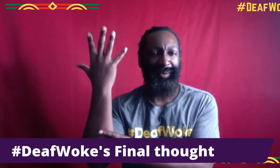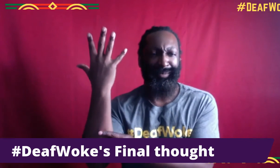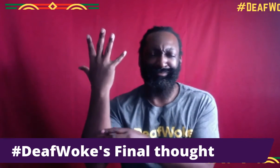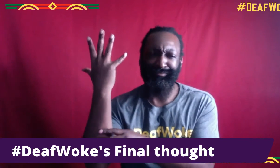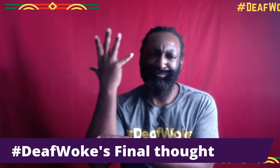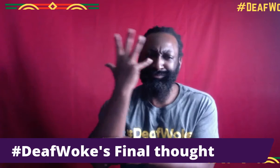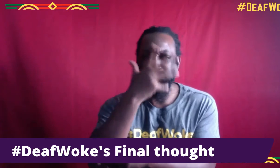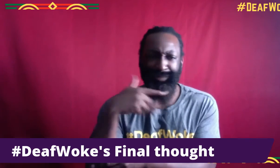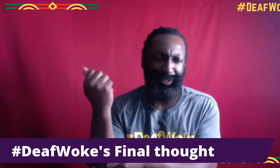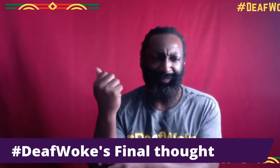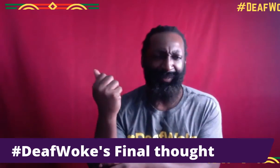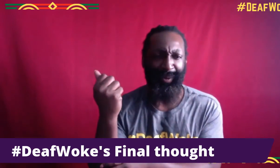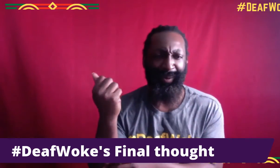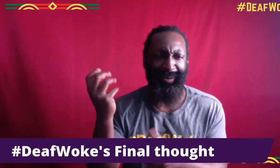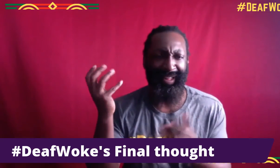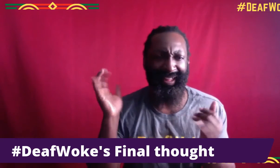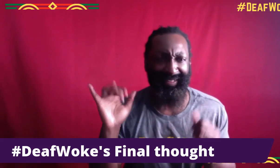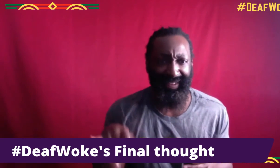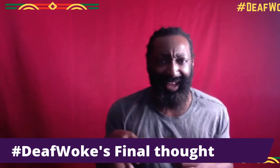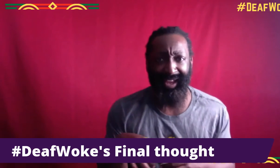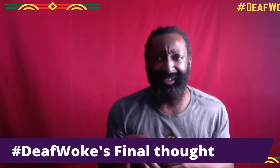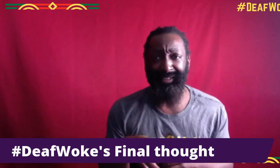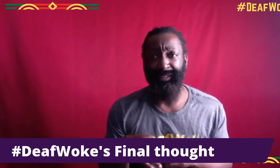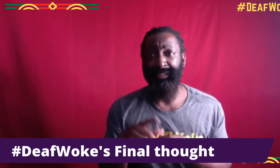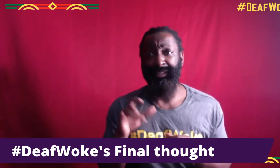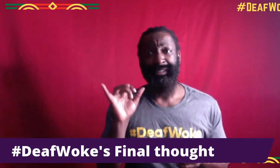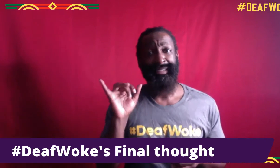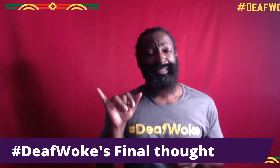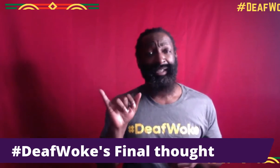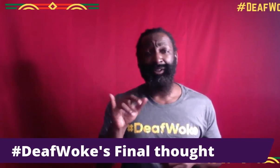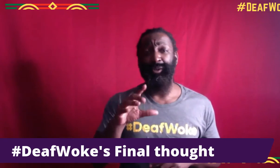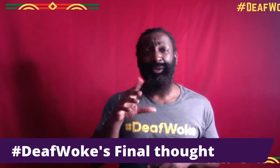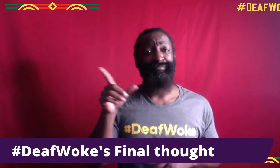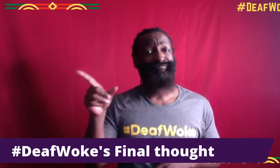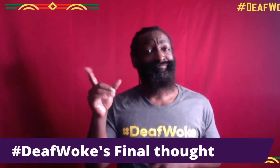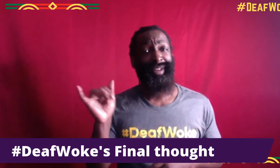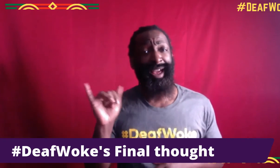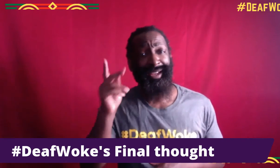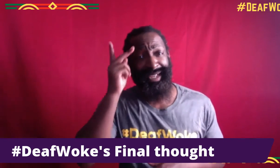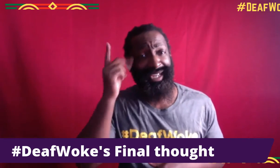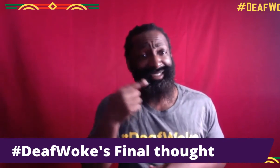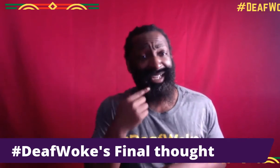it grew to something beautiful.